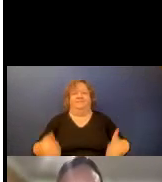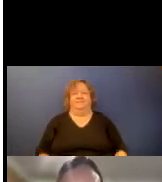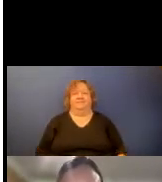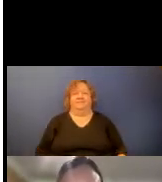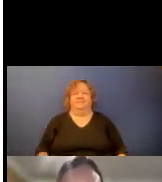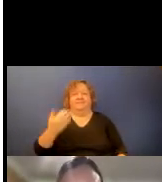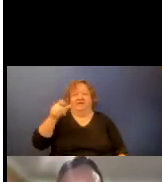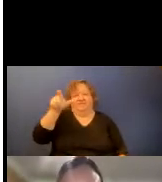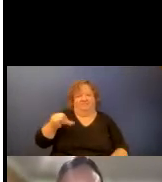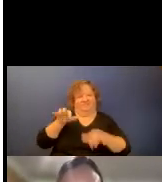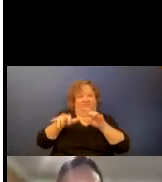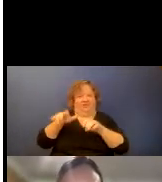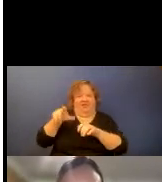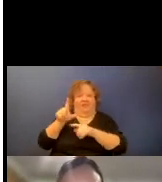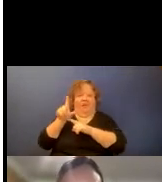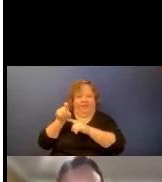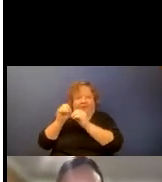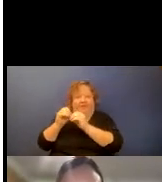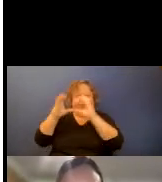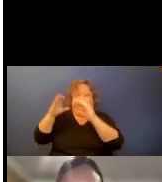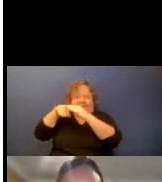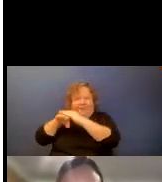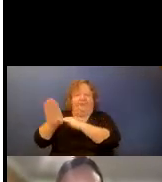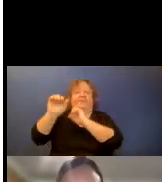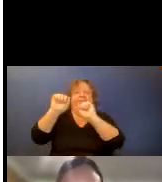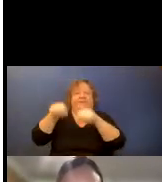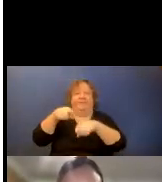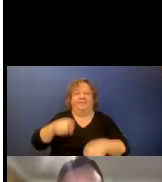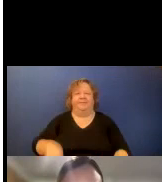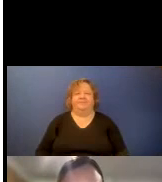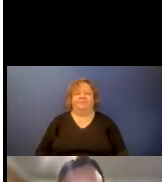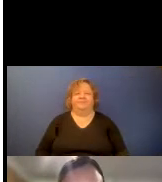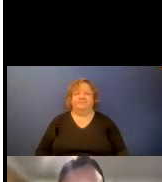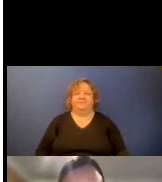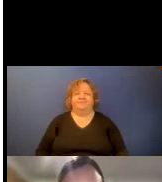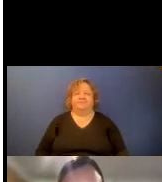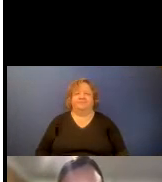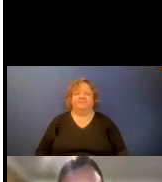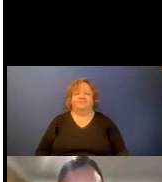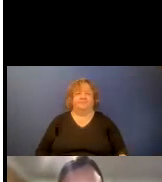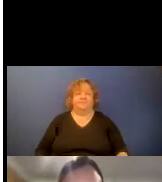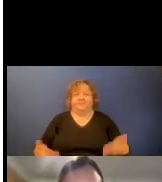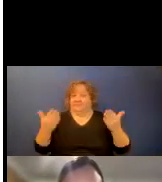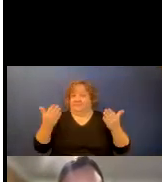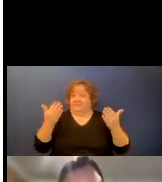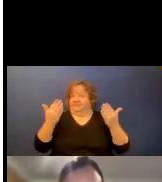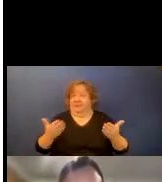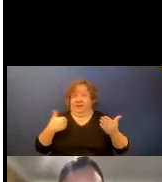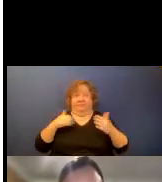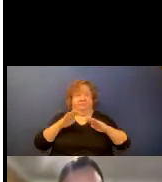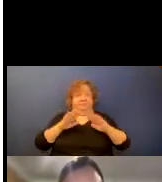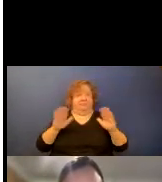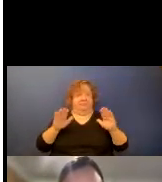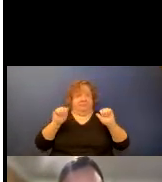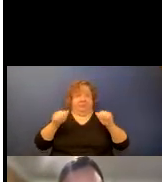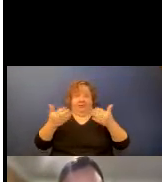slide, Sam. Are we ready for Q&A? I think that's next. Yeah, so I think we'll stop there. Nafisa, is there